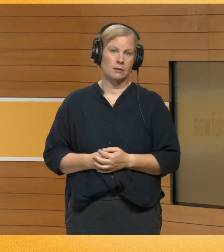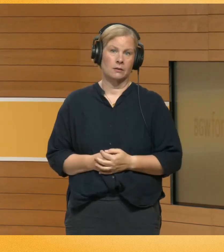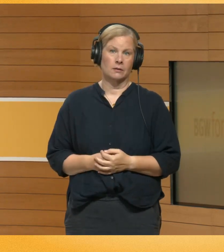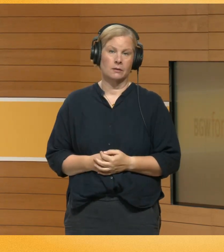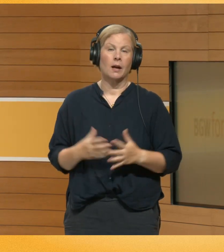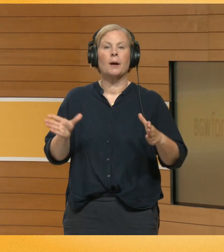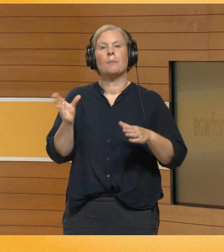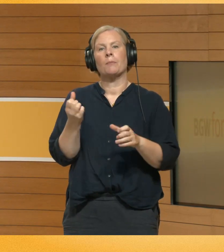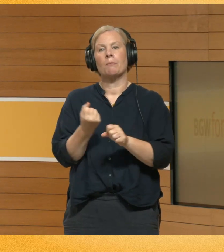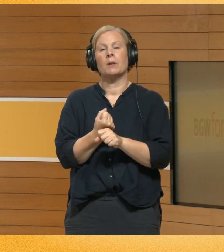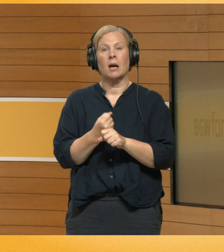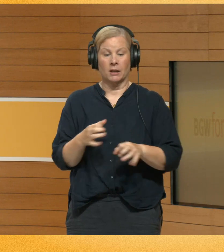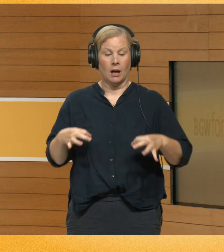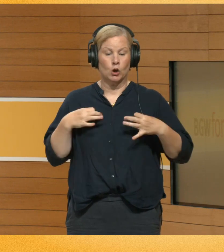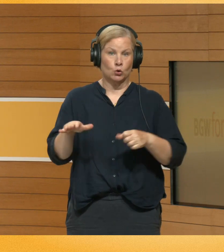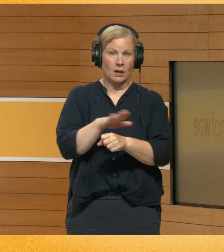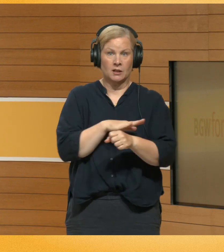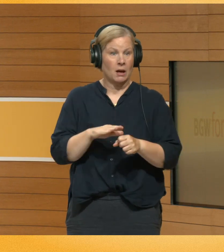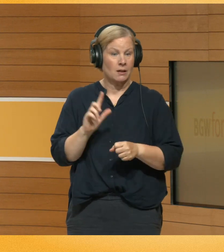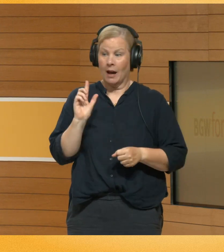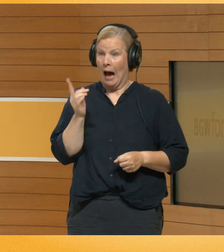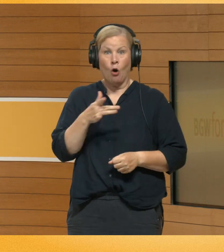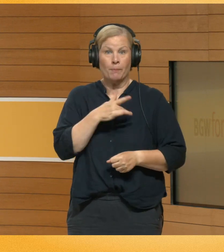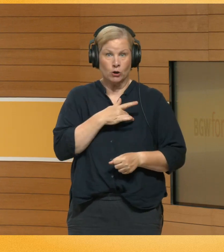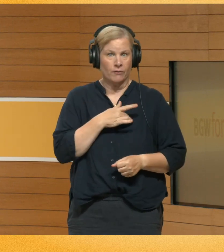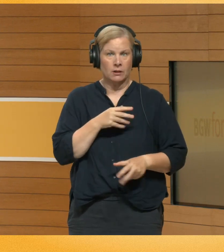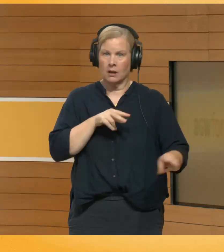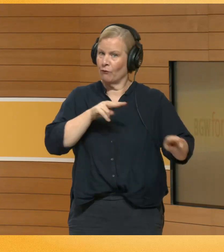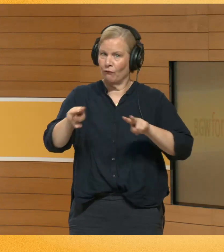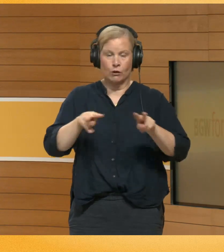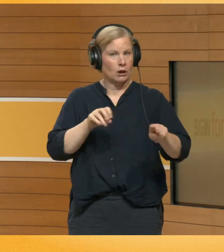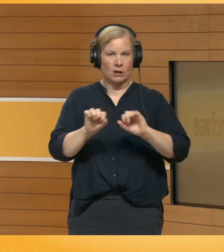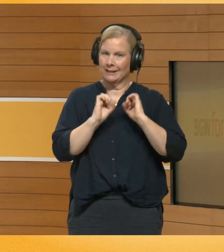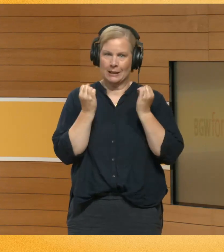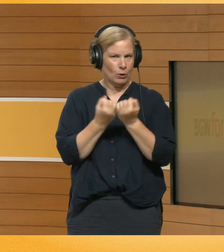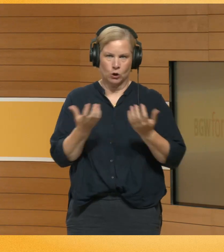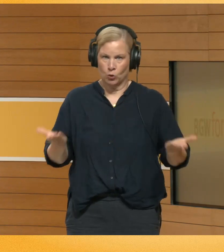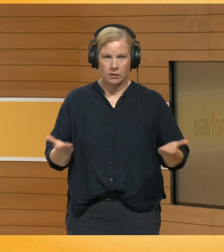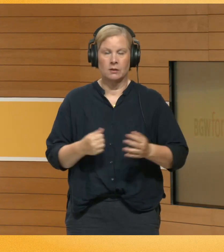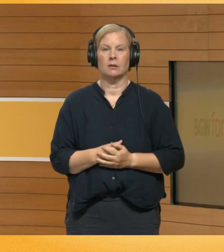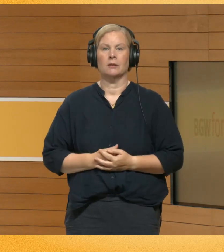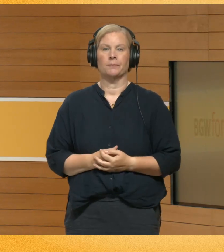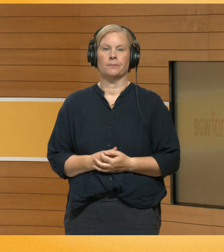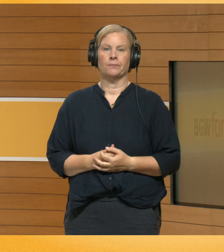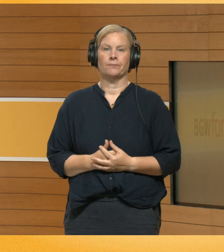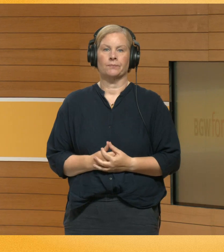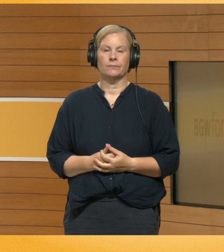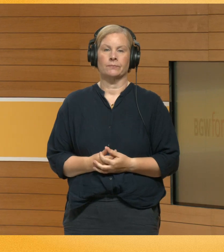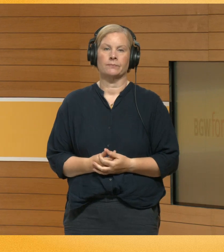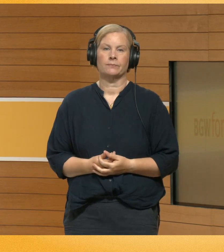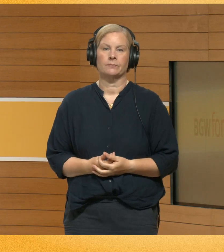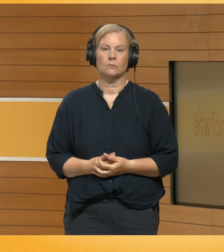COVID brought, and they also spoke about it. Now, what are the lessons? And I am